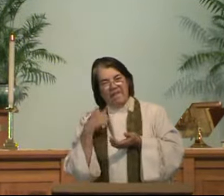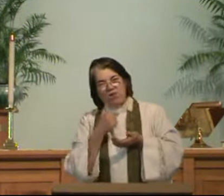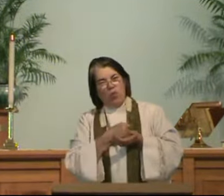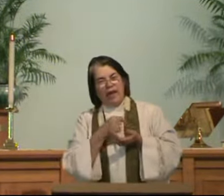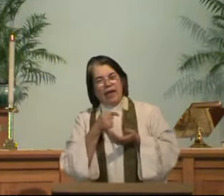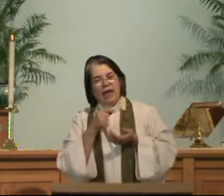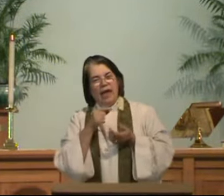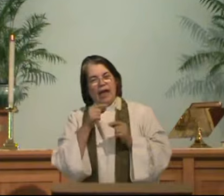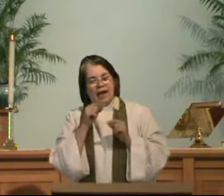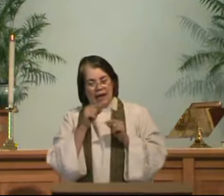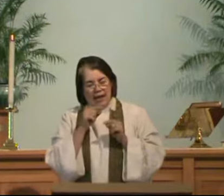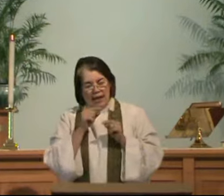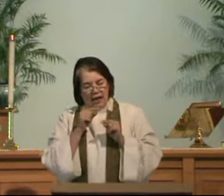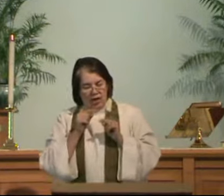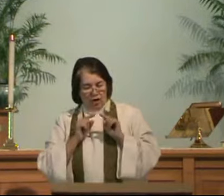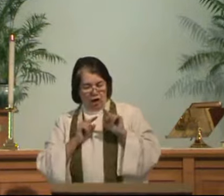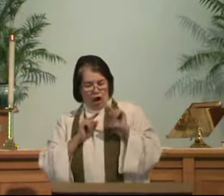If we go,